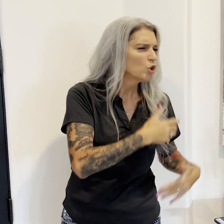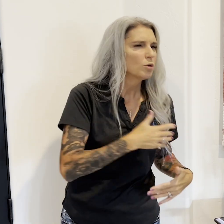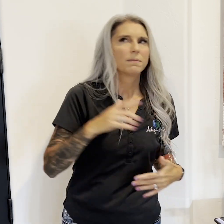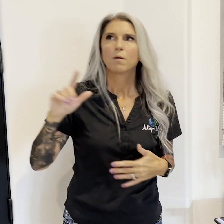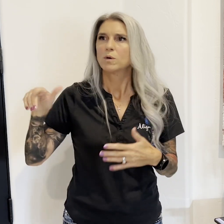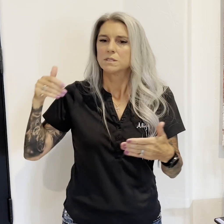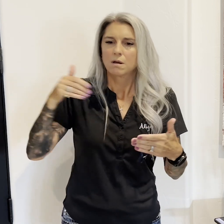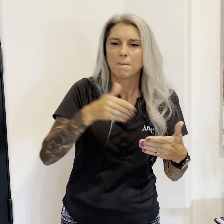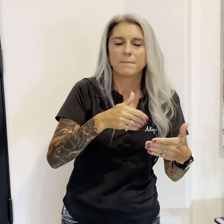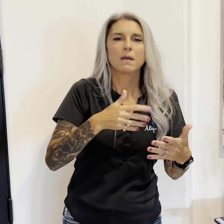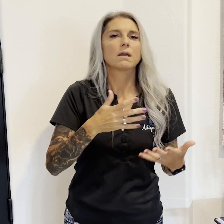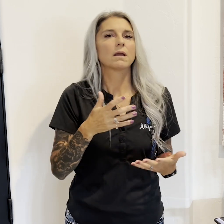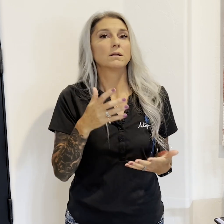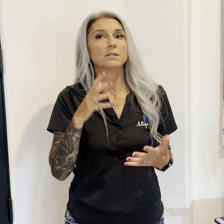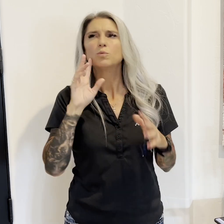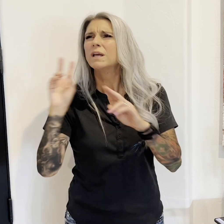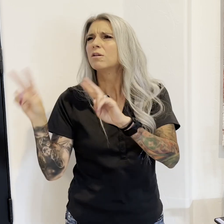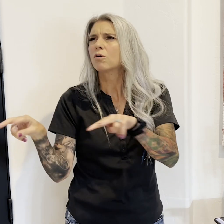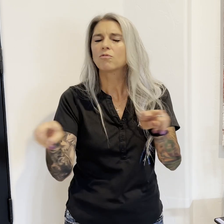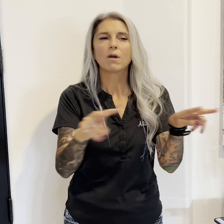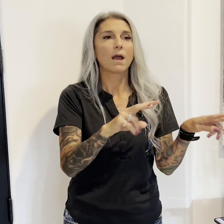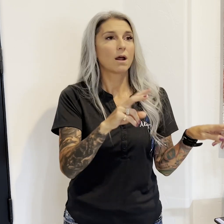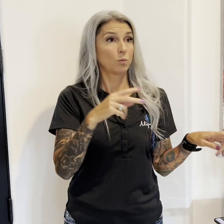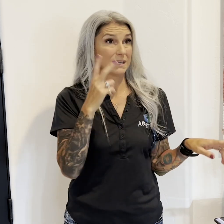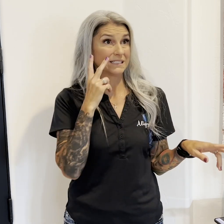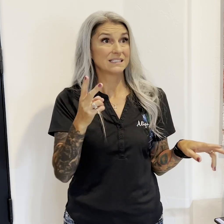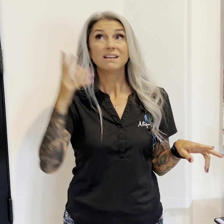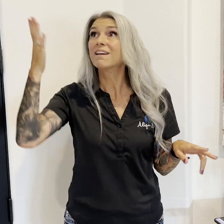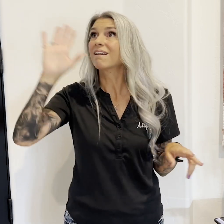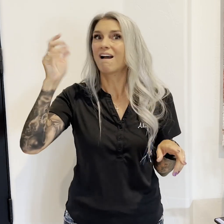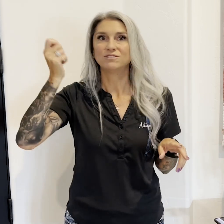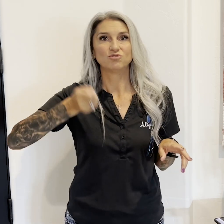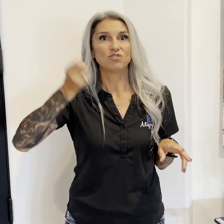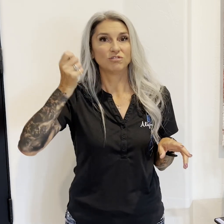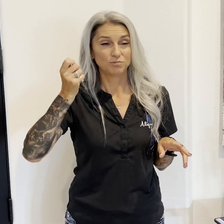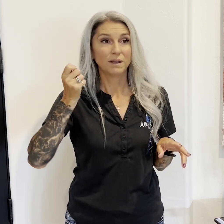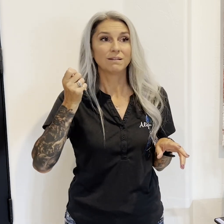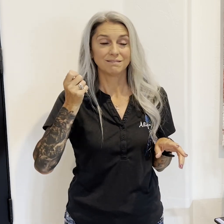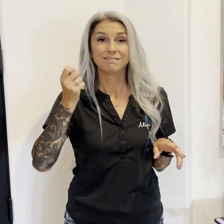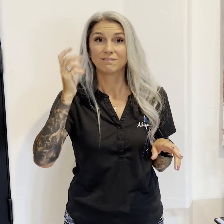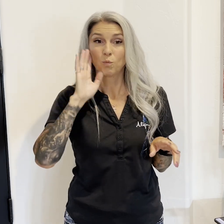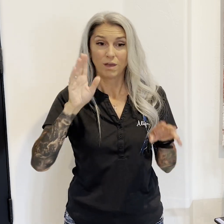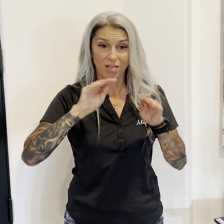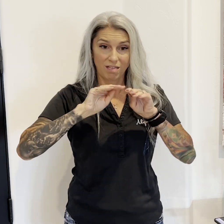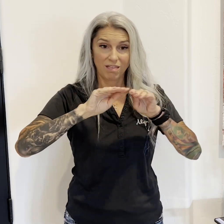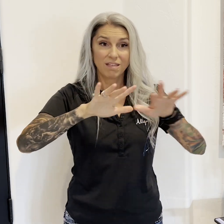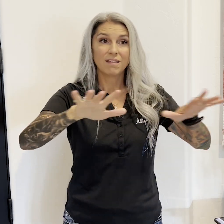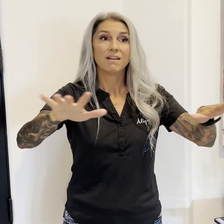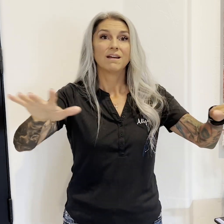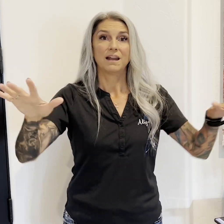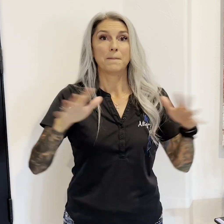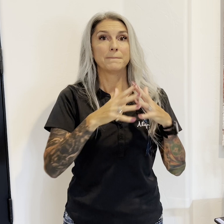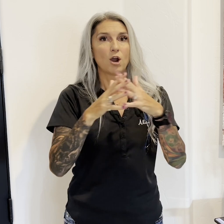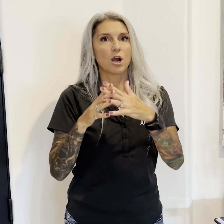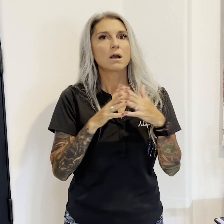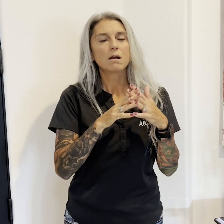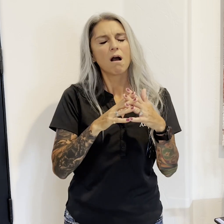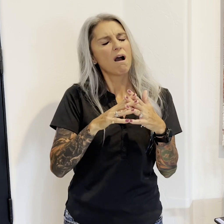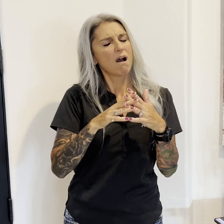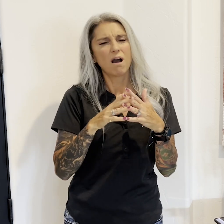that pending doom that was coming. And as we look around and we can see like the judgment of God will fall